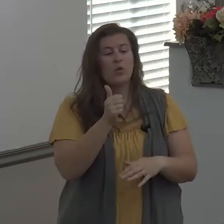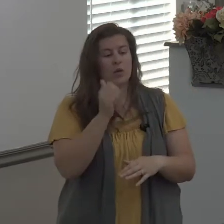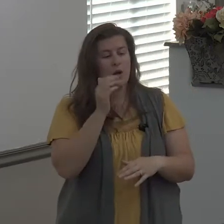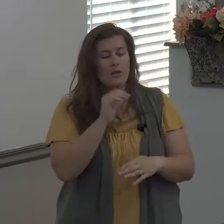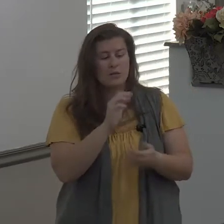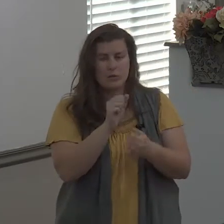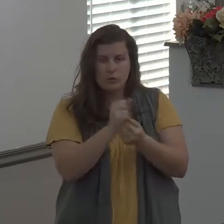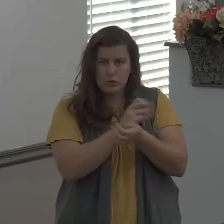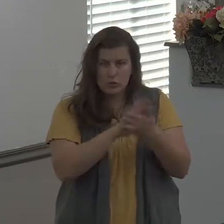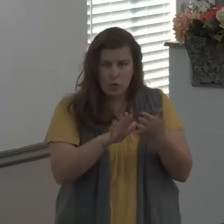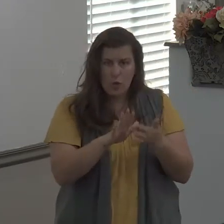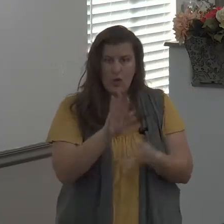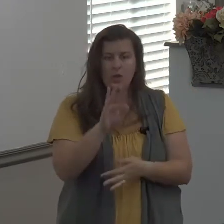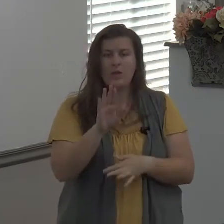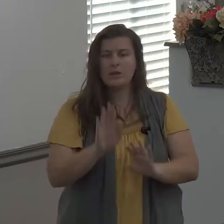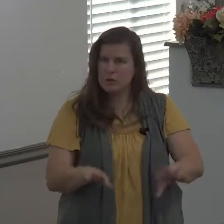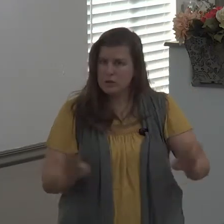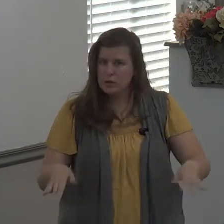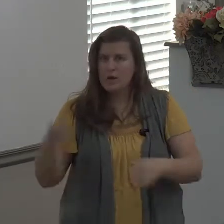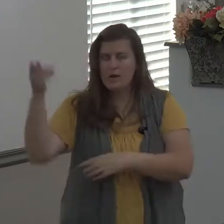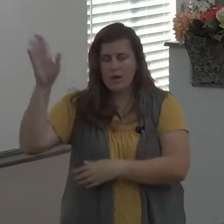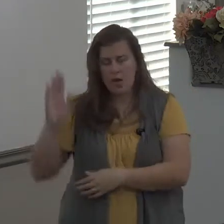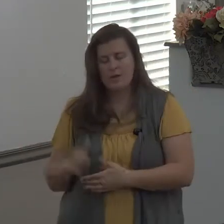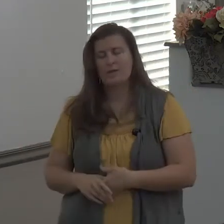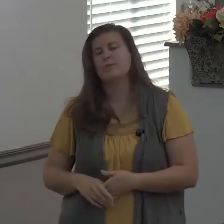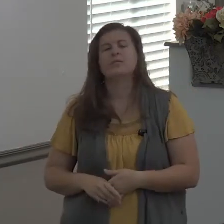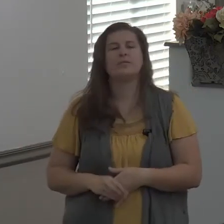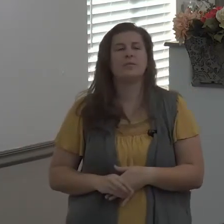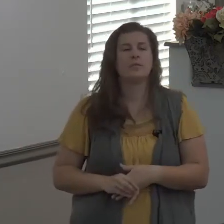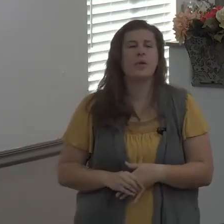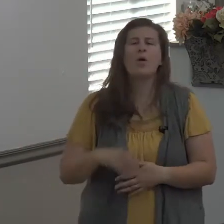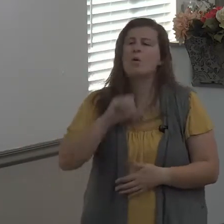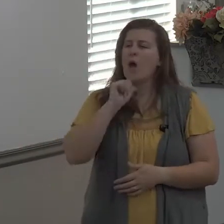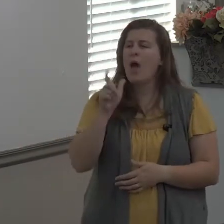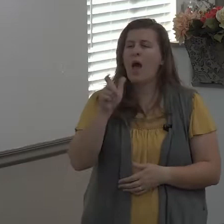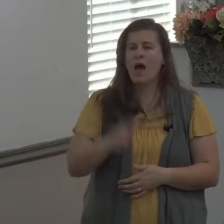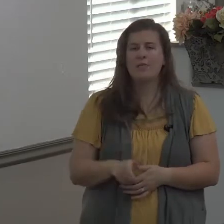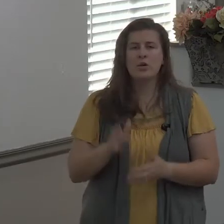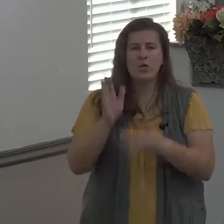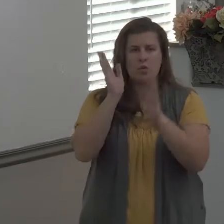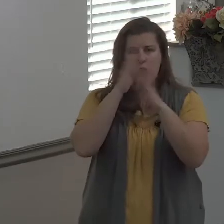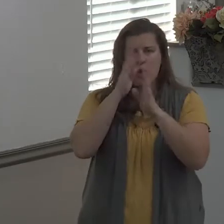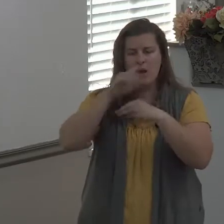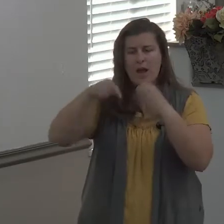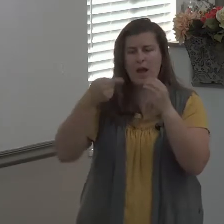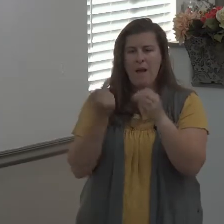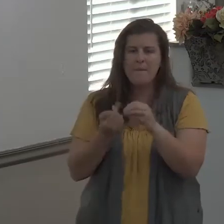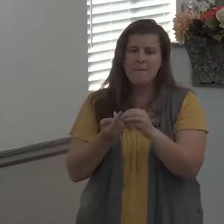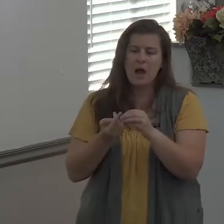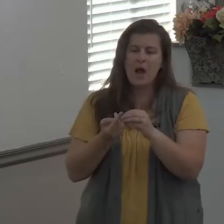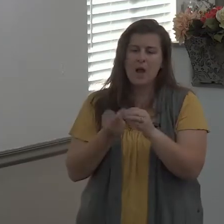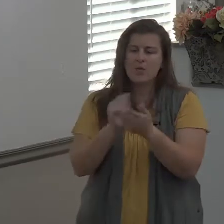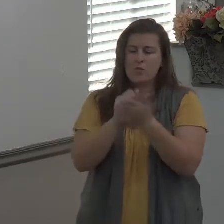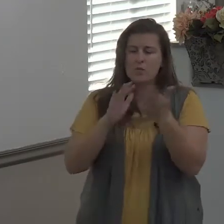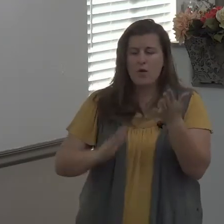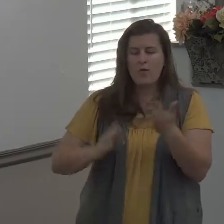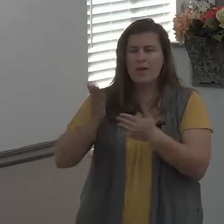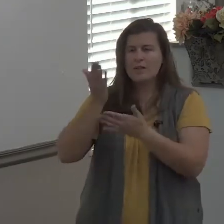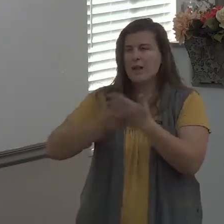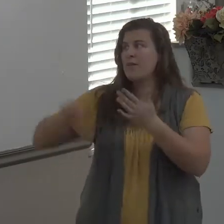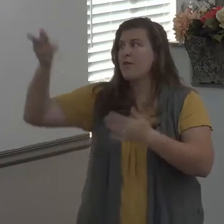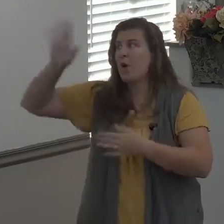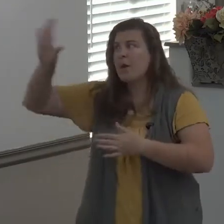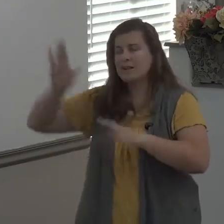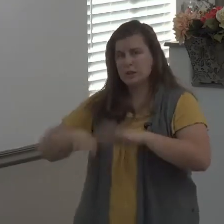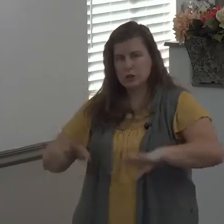of my children if you go in too early. But in wrestling, we don't have to worry about that. We don't have to worry about friendly fire. We don't have to worry